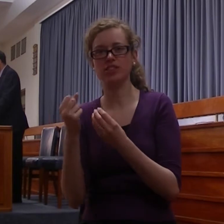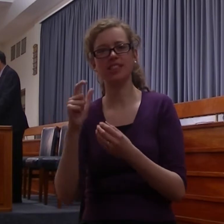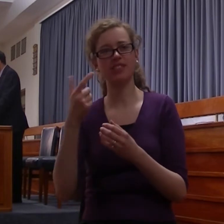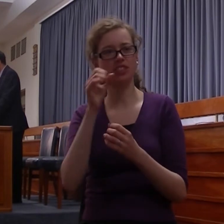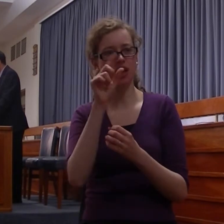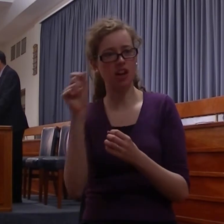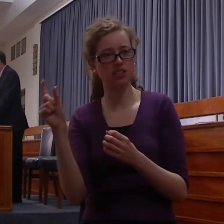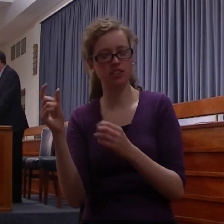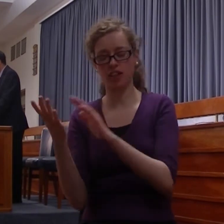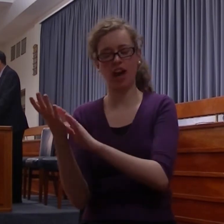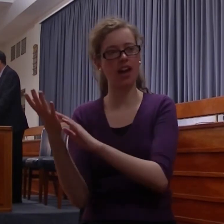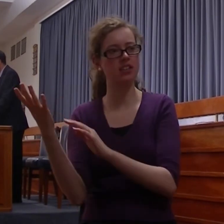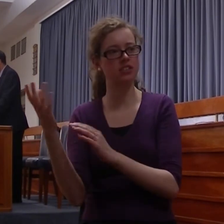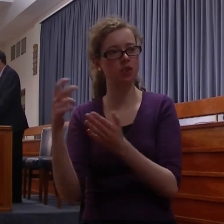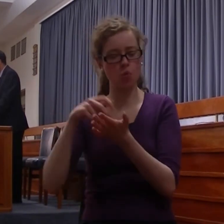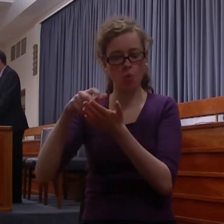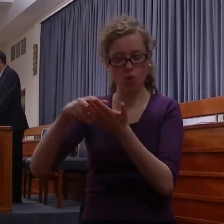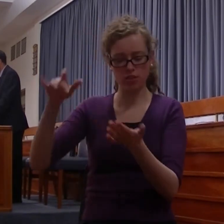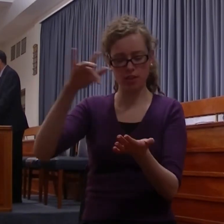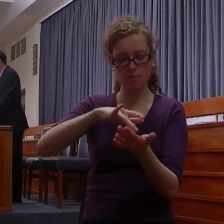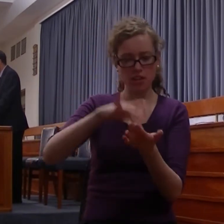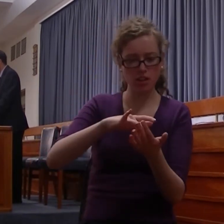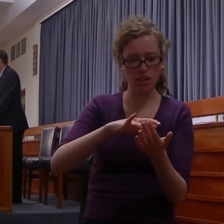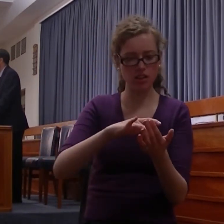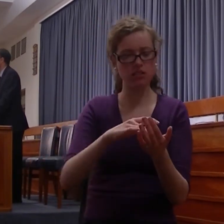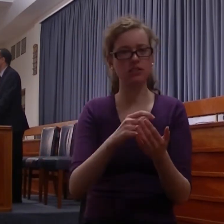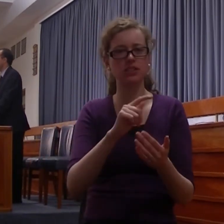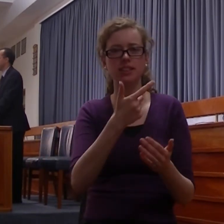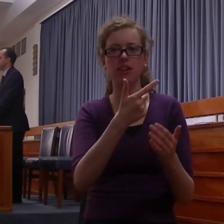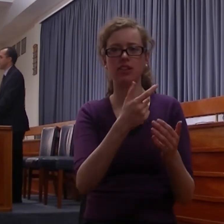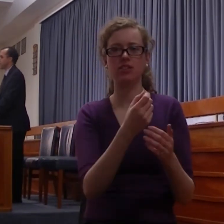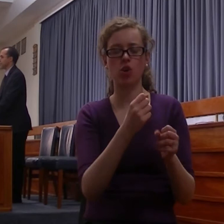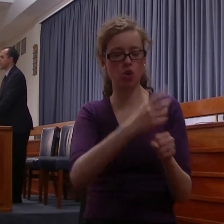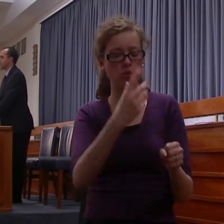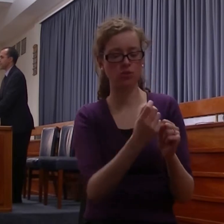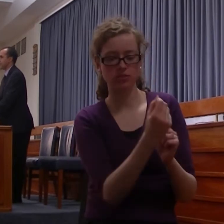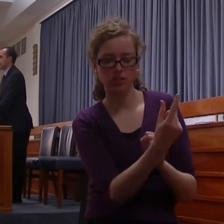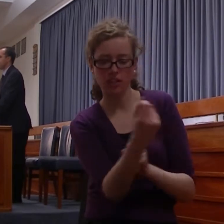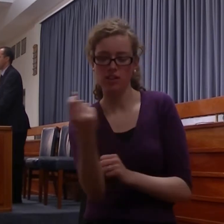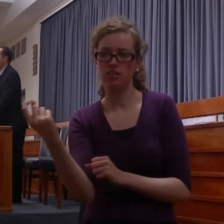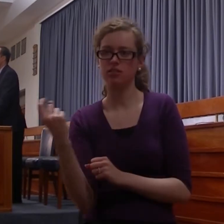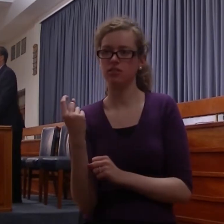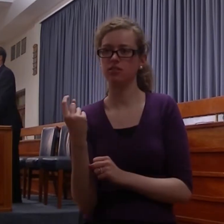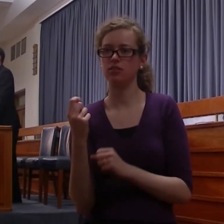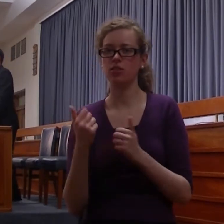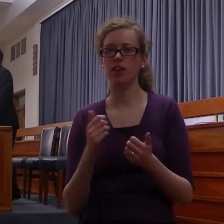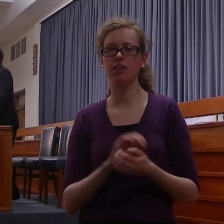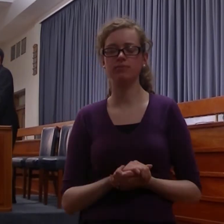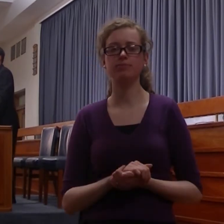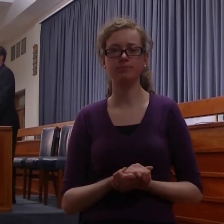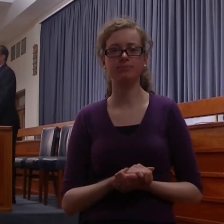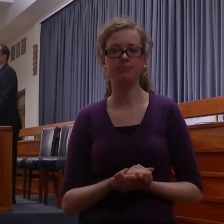things said he that holdeth the seven stars in his right hand, who walketh in the midst of